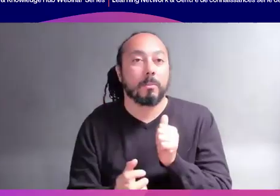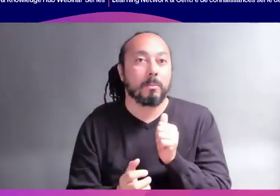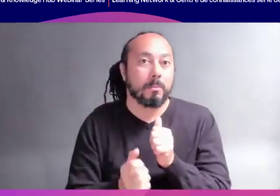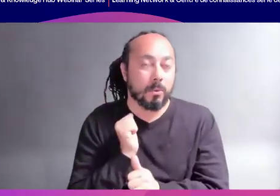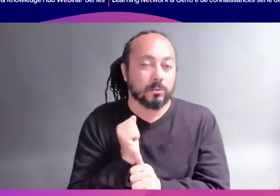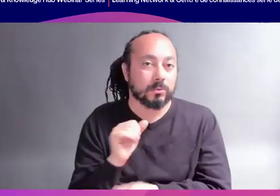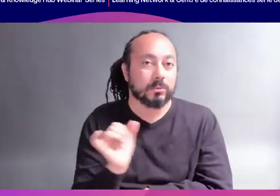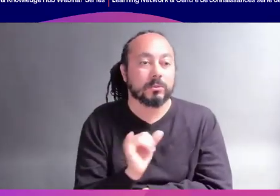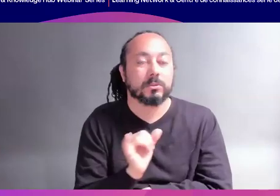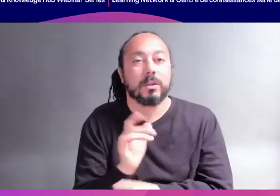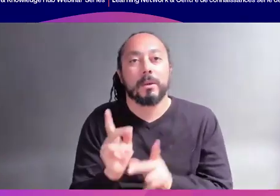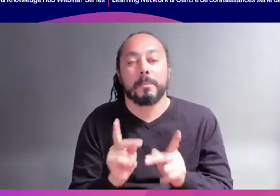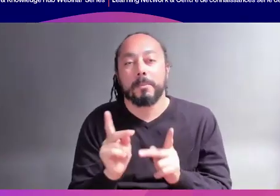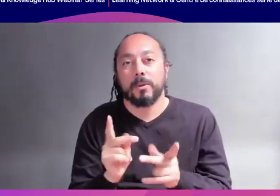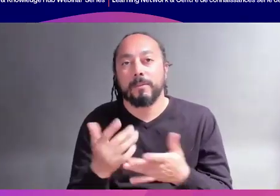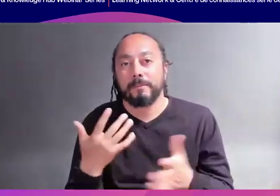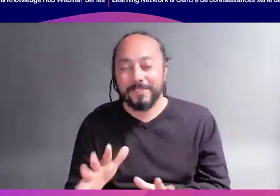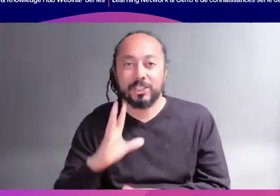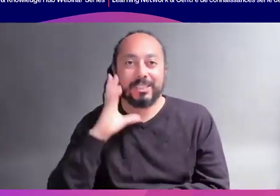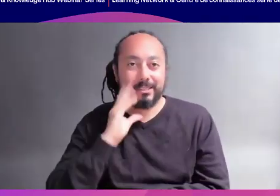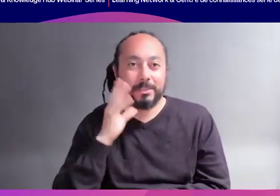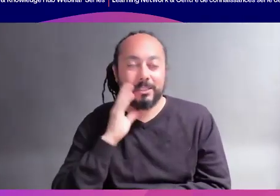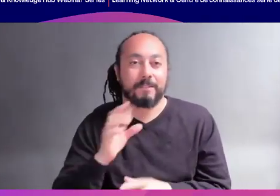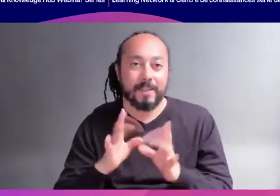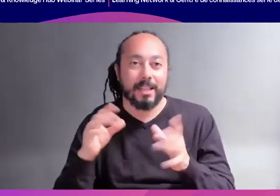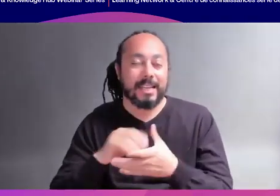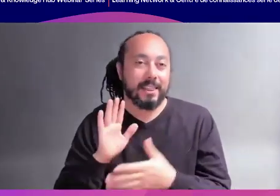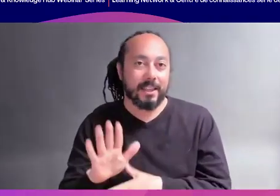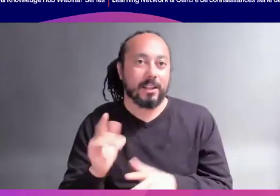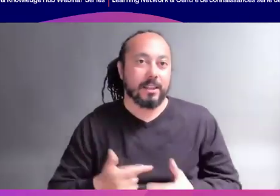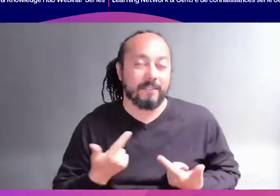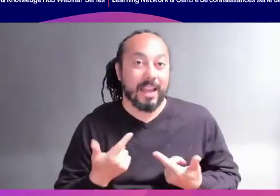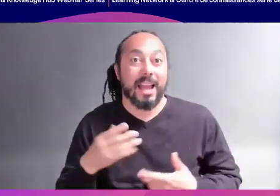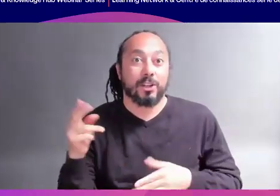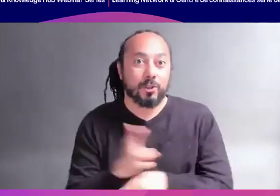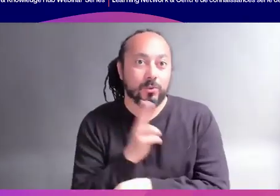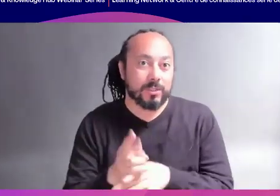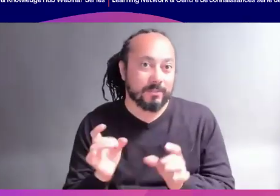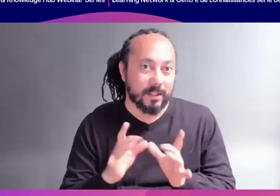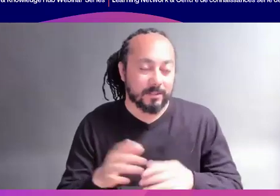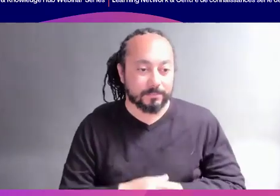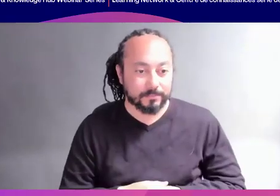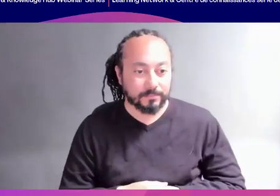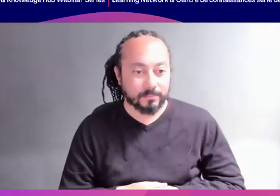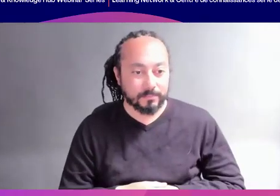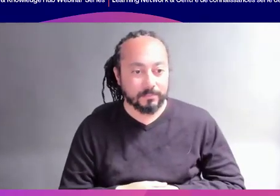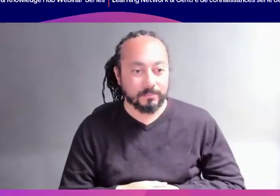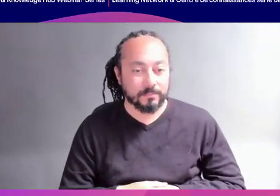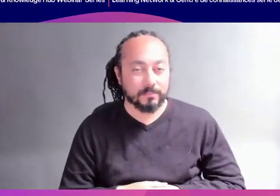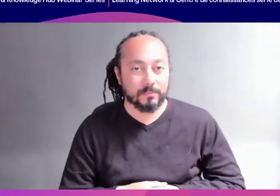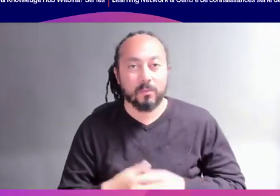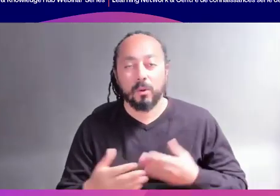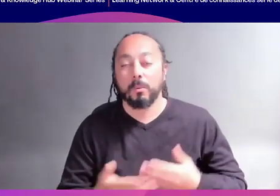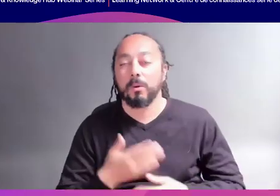also folks who have experienced violence in their life, and then they're using violence. And they almost always have a